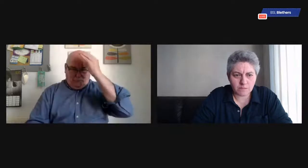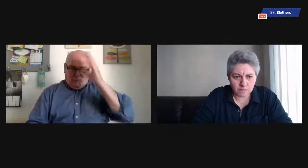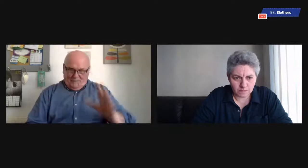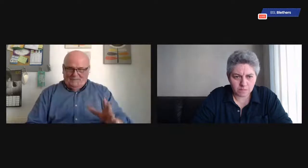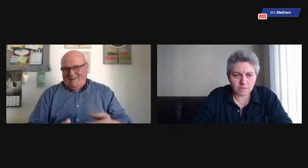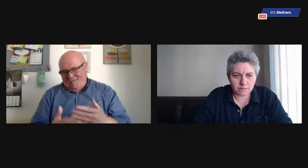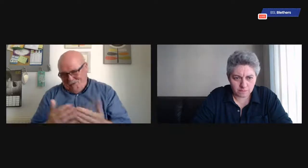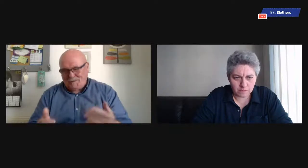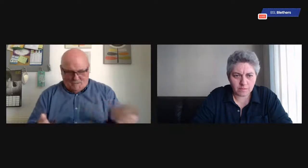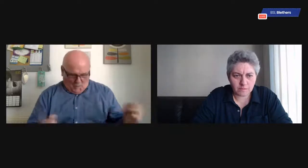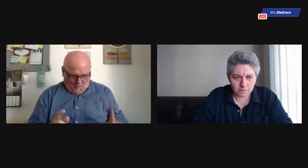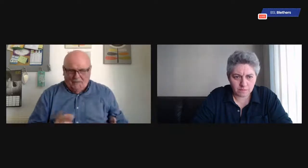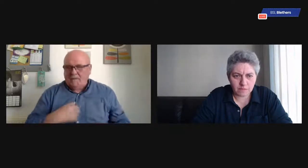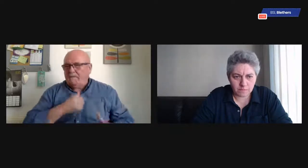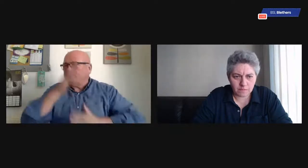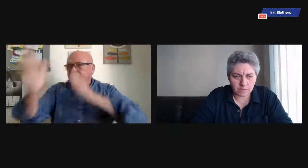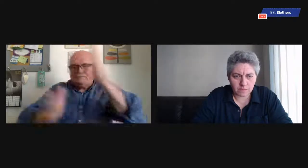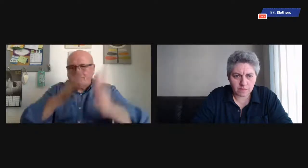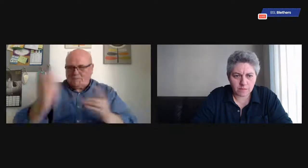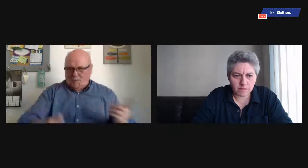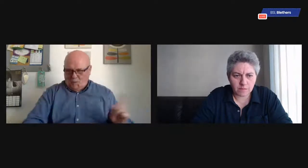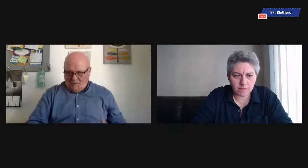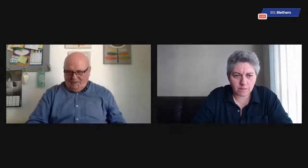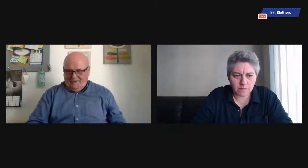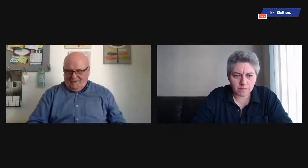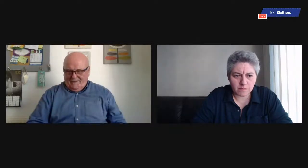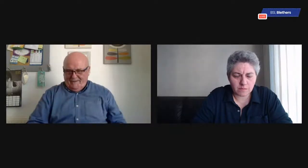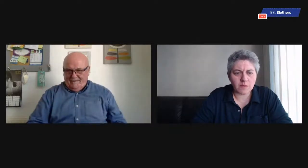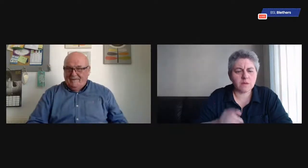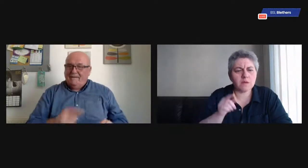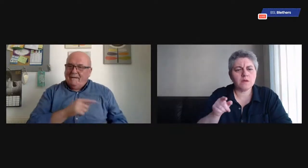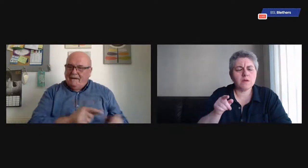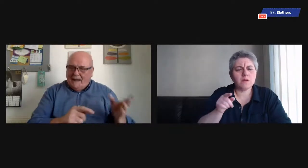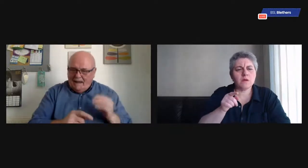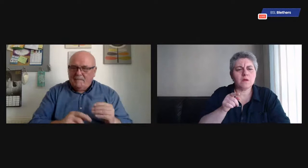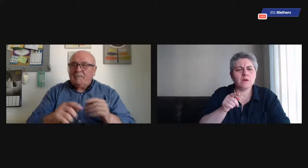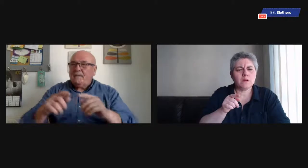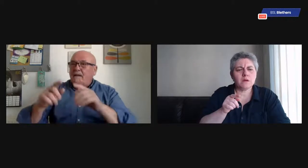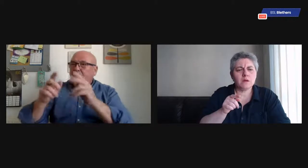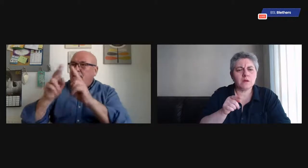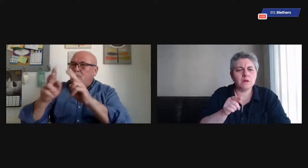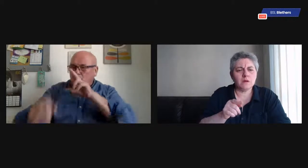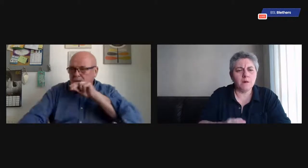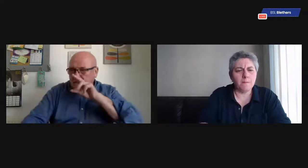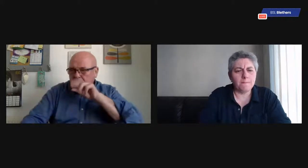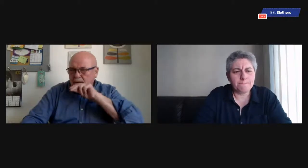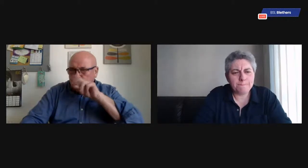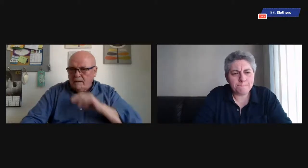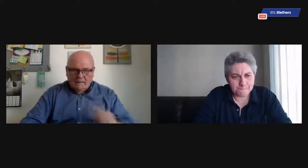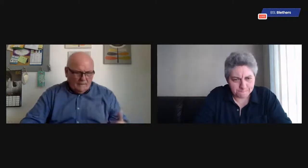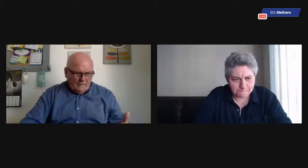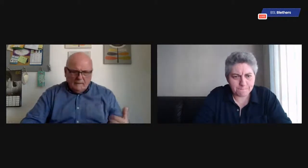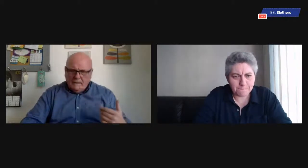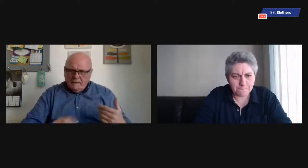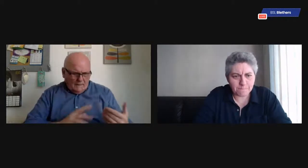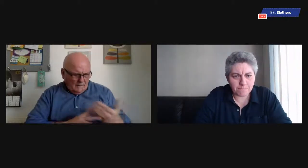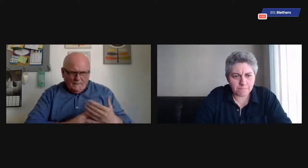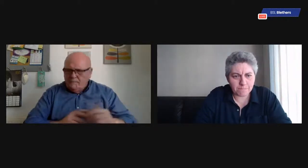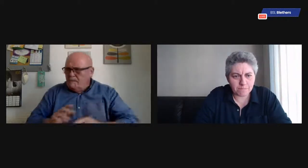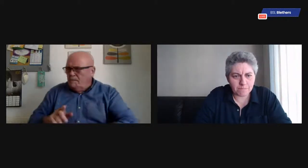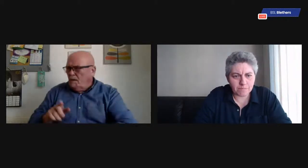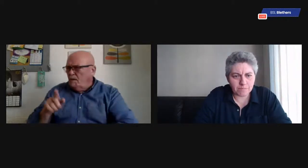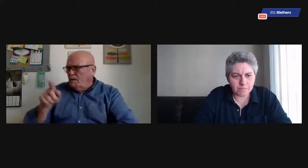need them to have an understanding, a very, very good knowledge of what the whole situation is in the court. So